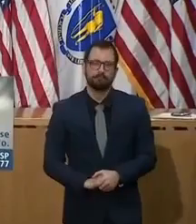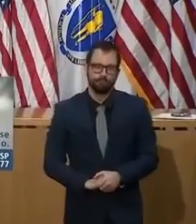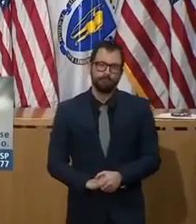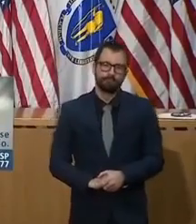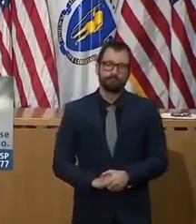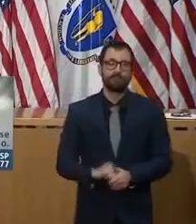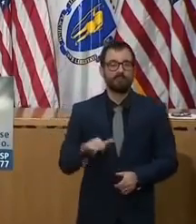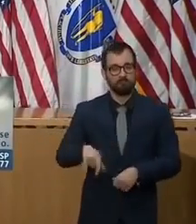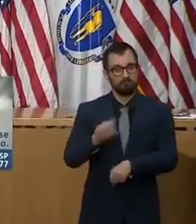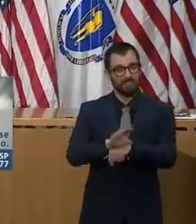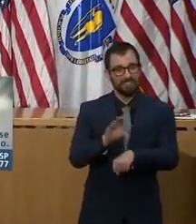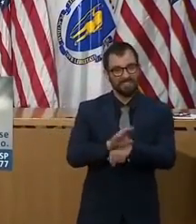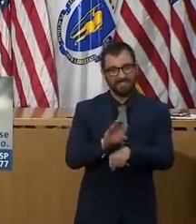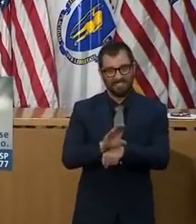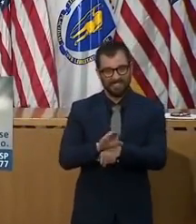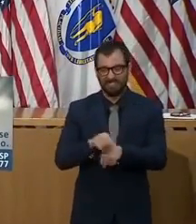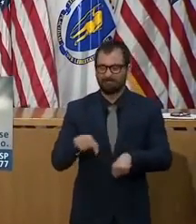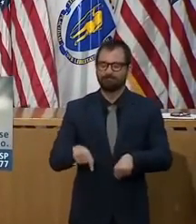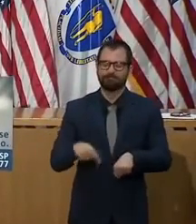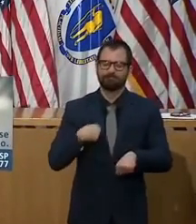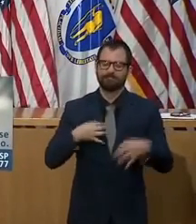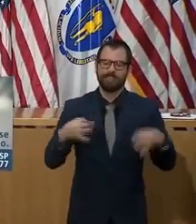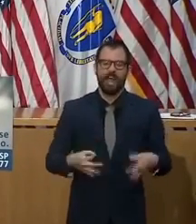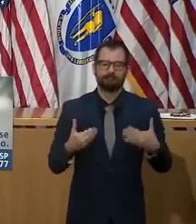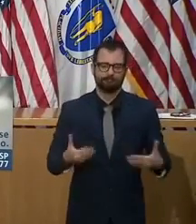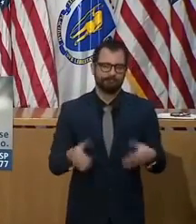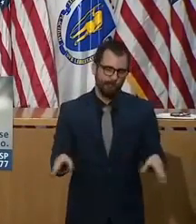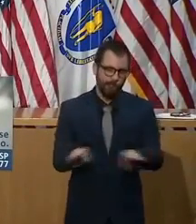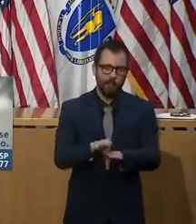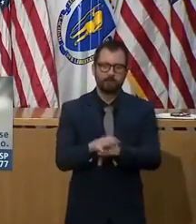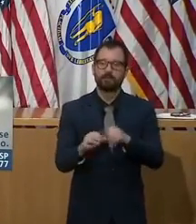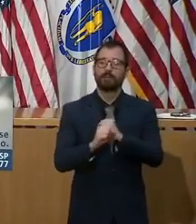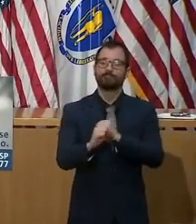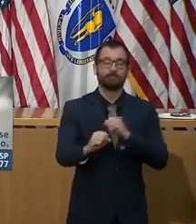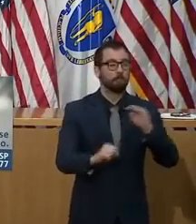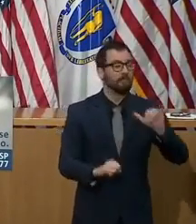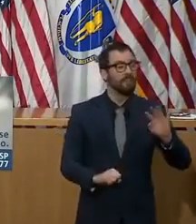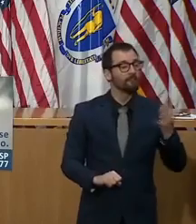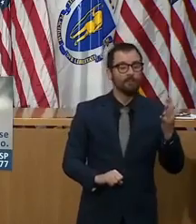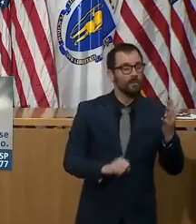18th, and the stay-at-home advisory also remains in place during this time.